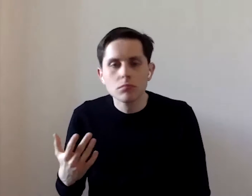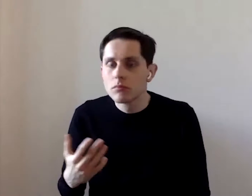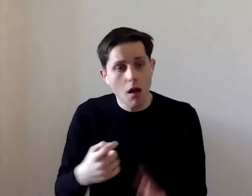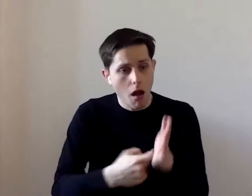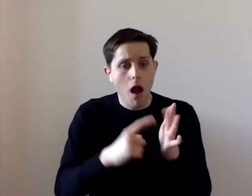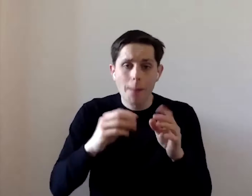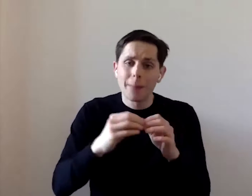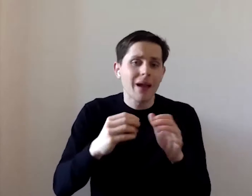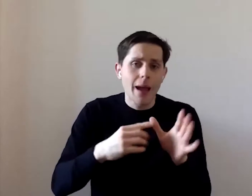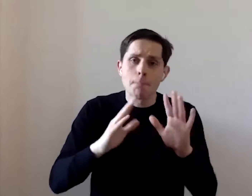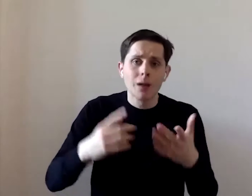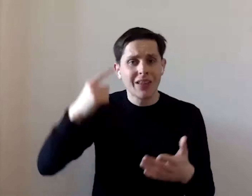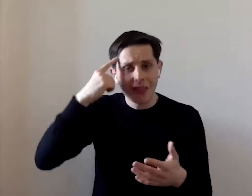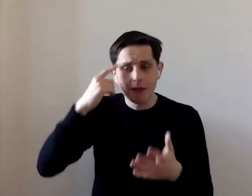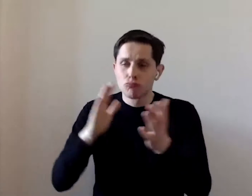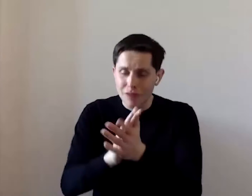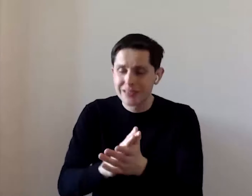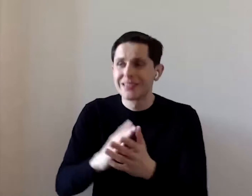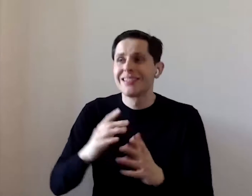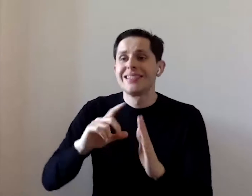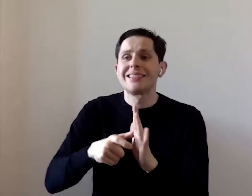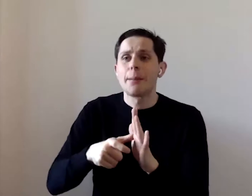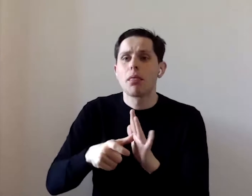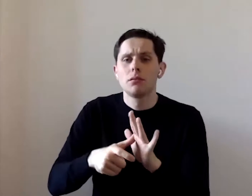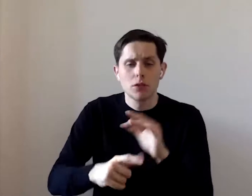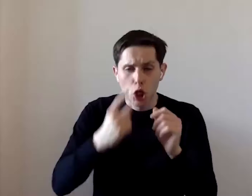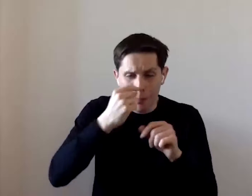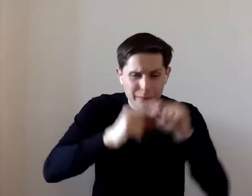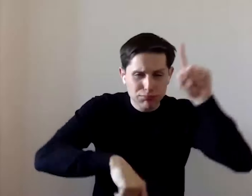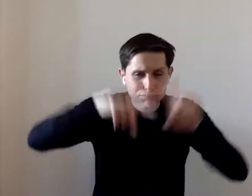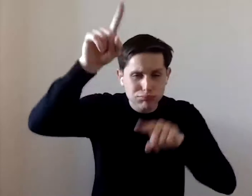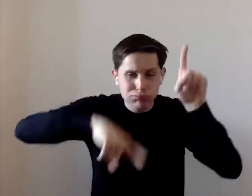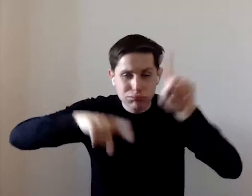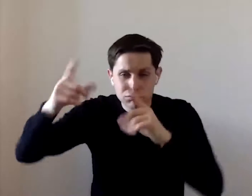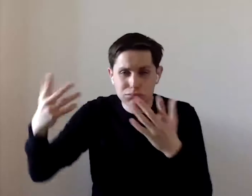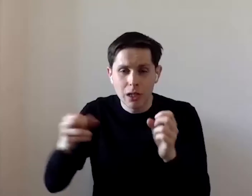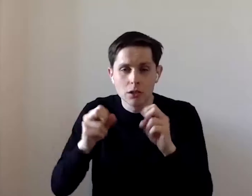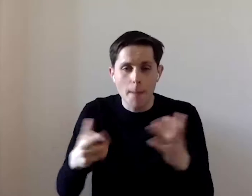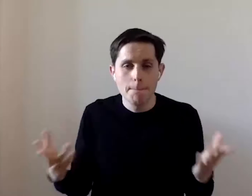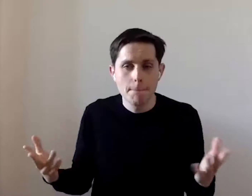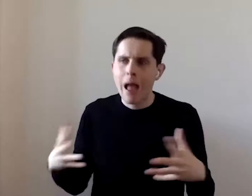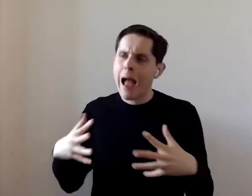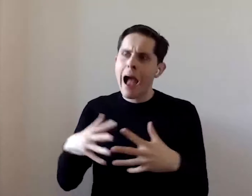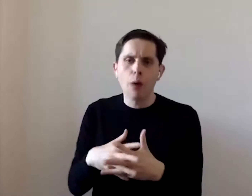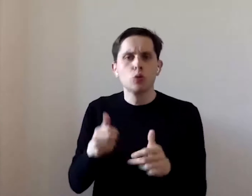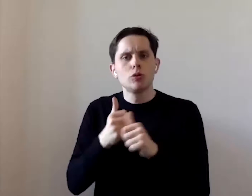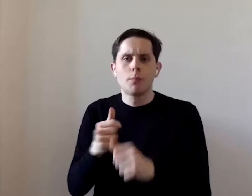the RIBA needs to think about the different disabilities that exist in our communities and research these